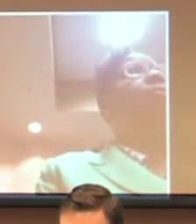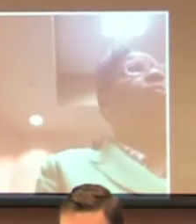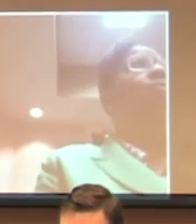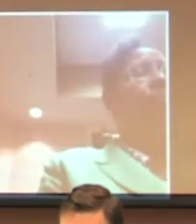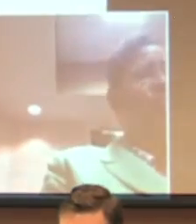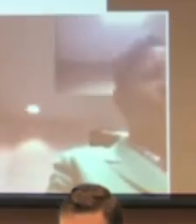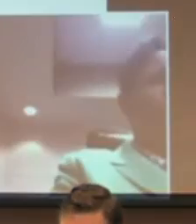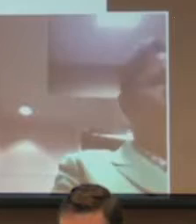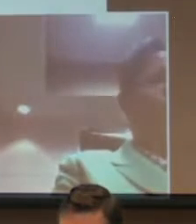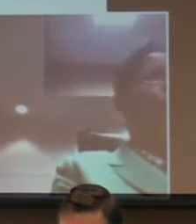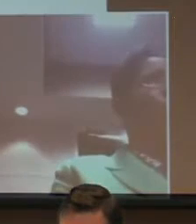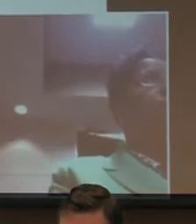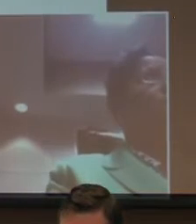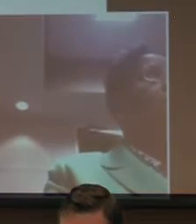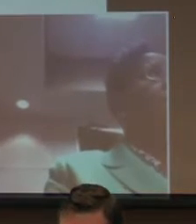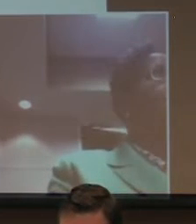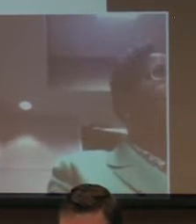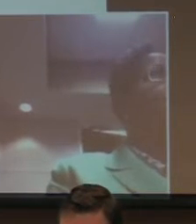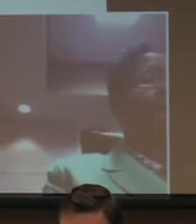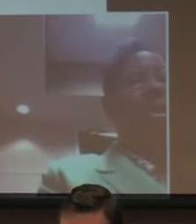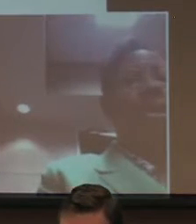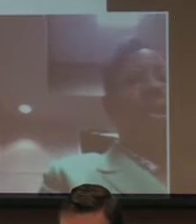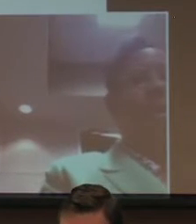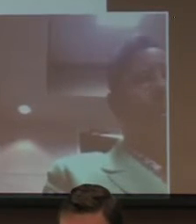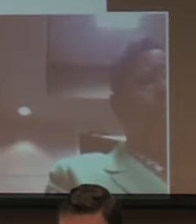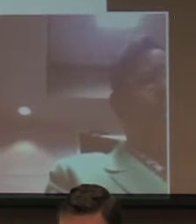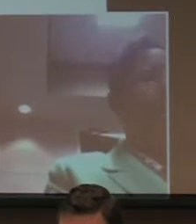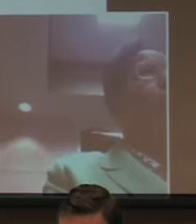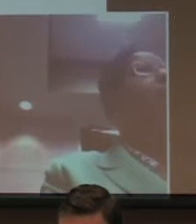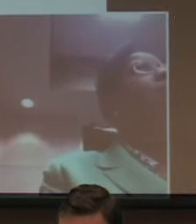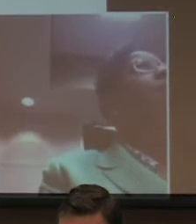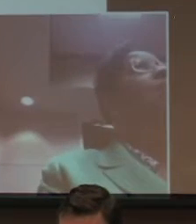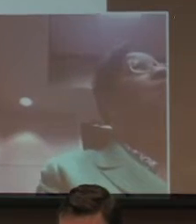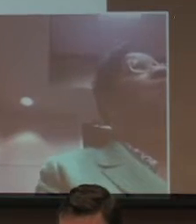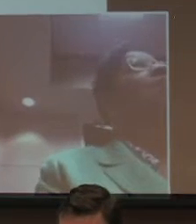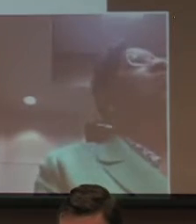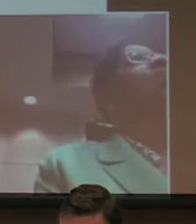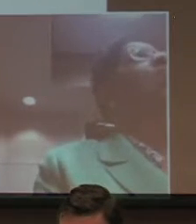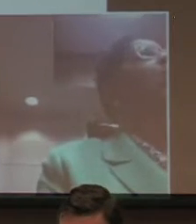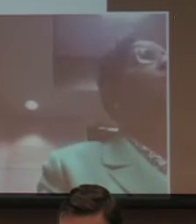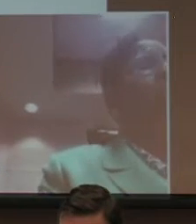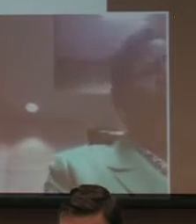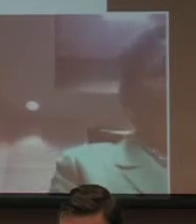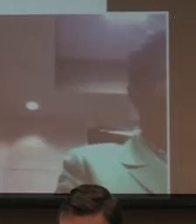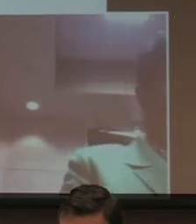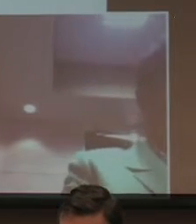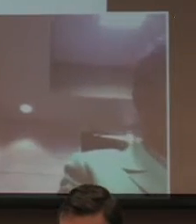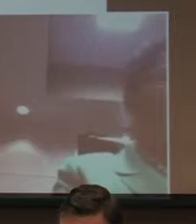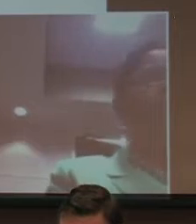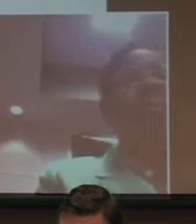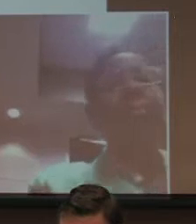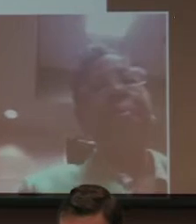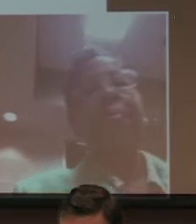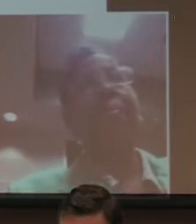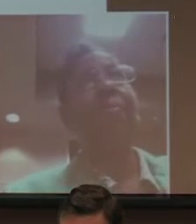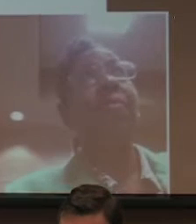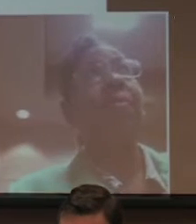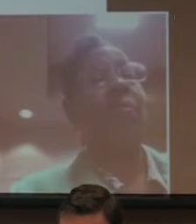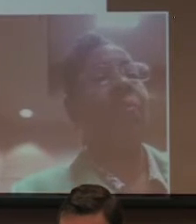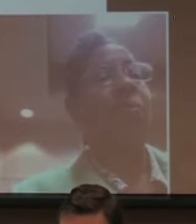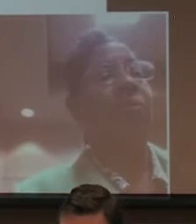well. Welcome to Stratus Video. A sign language interpreter will be with you shortly.